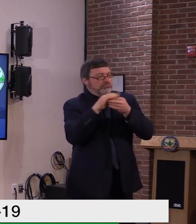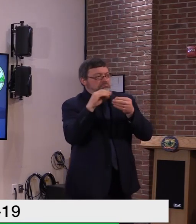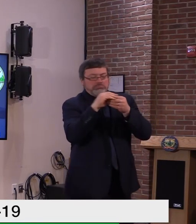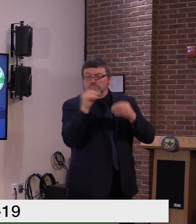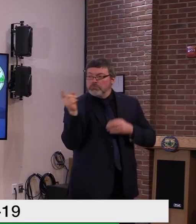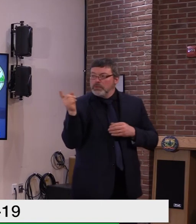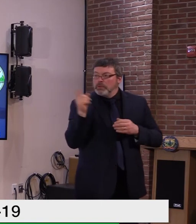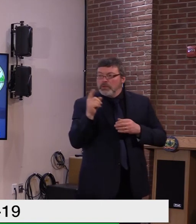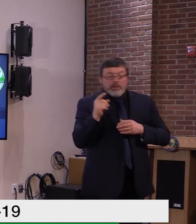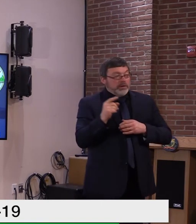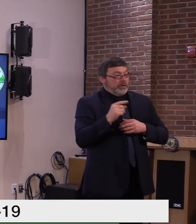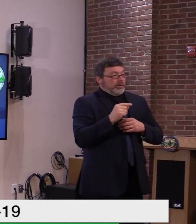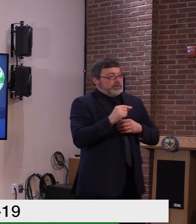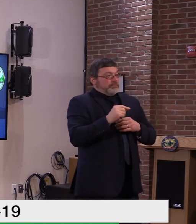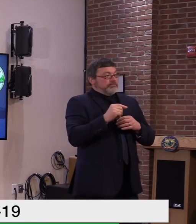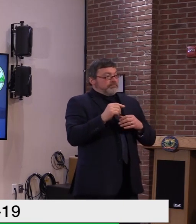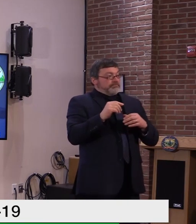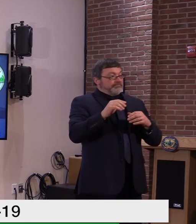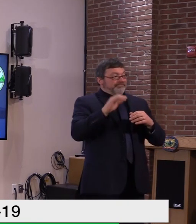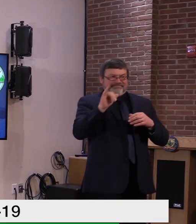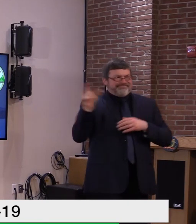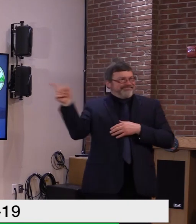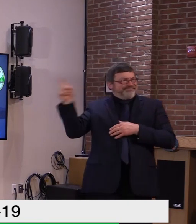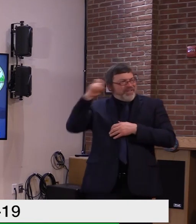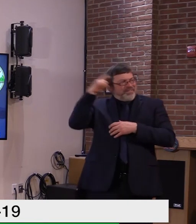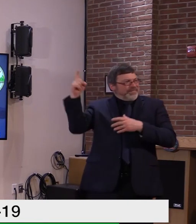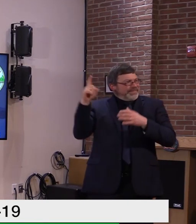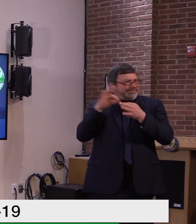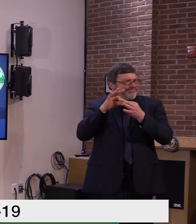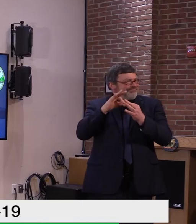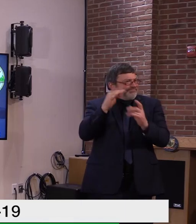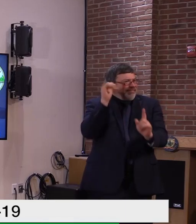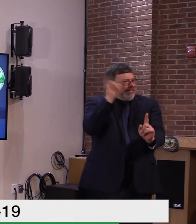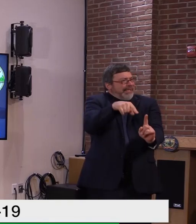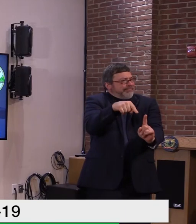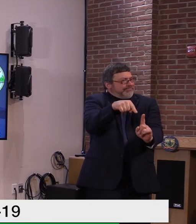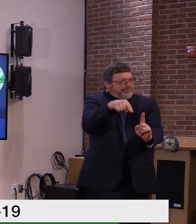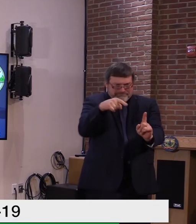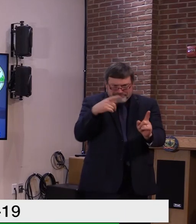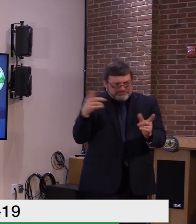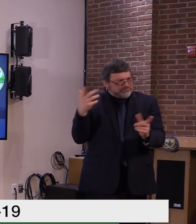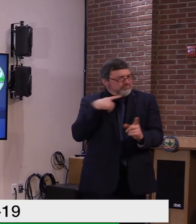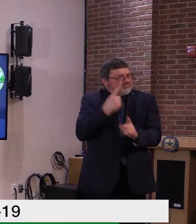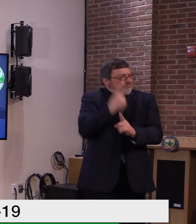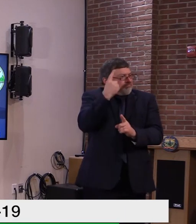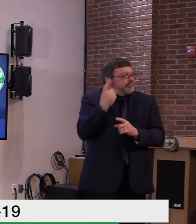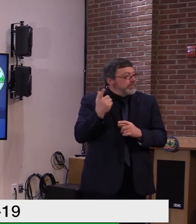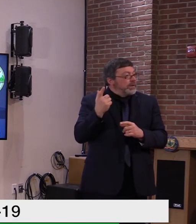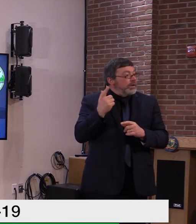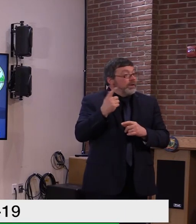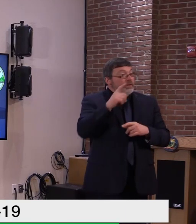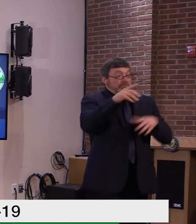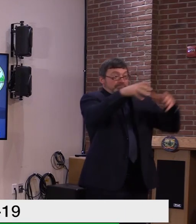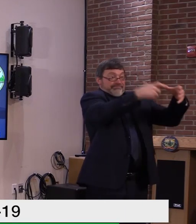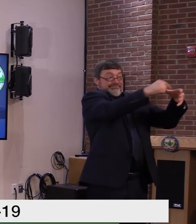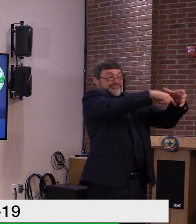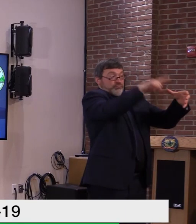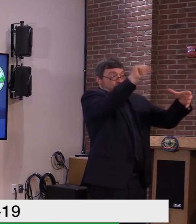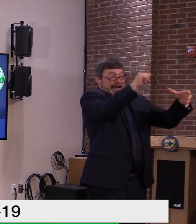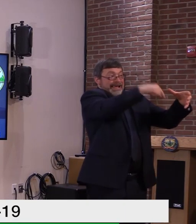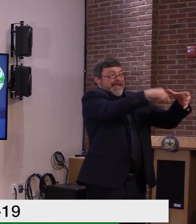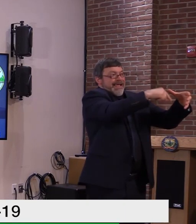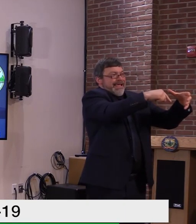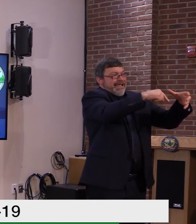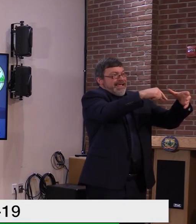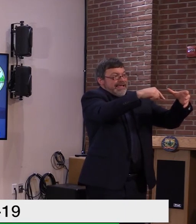Mike, the governor did a pretty good job in answering that. It's in 1A, the priorities, as you know, are